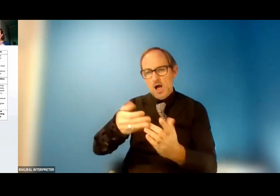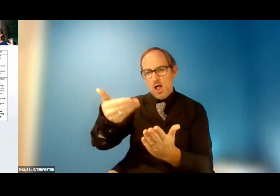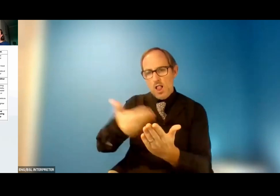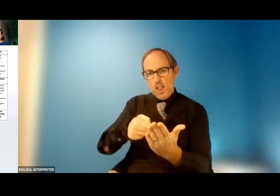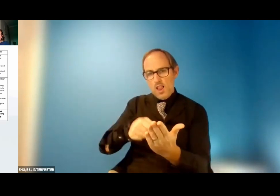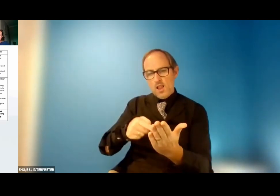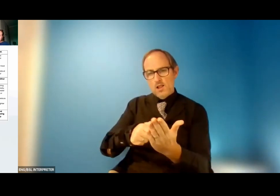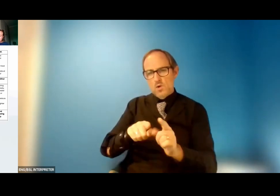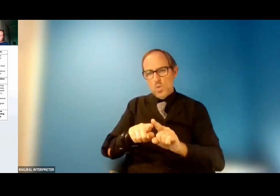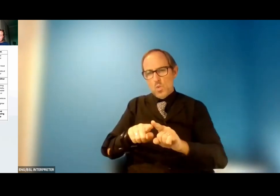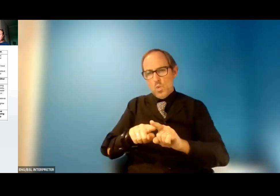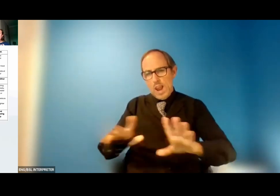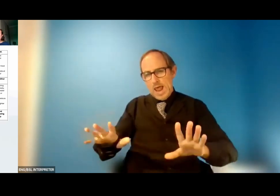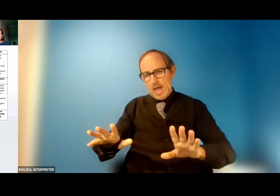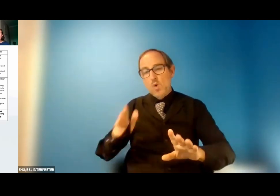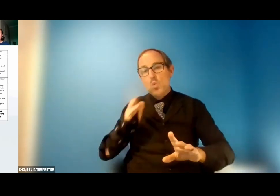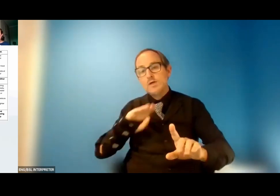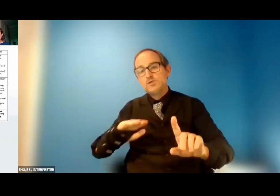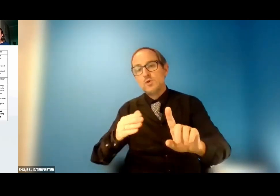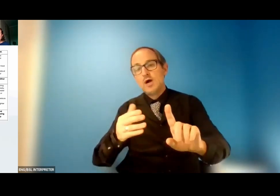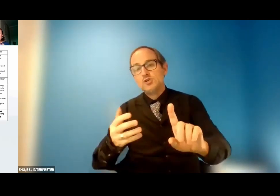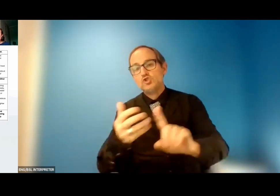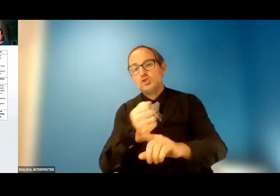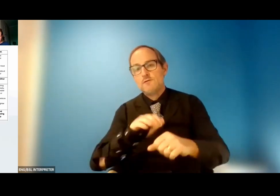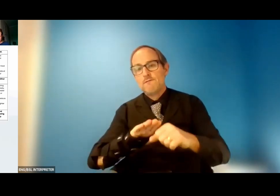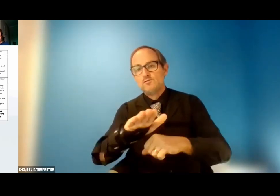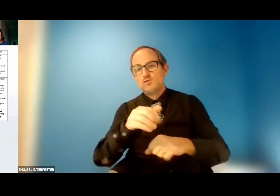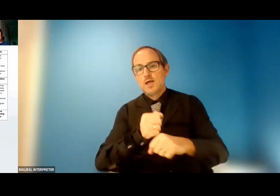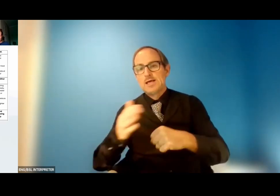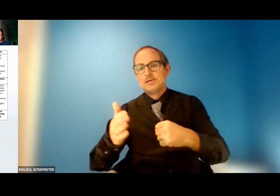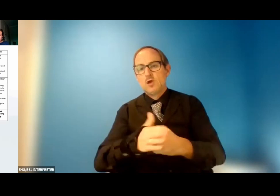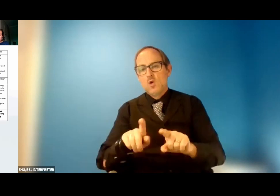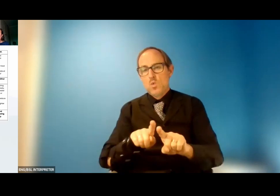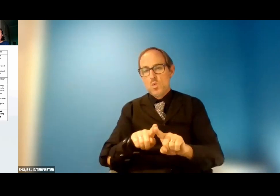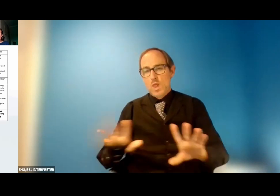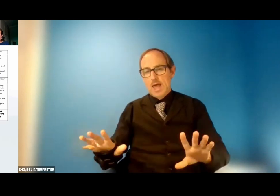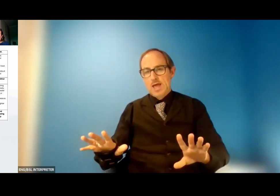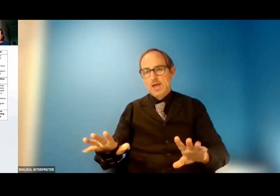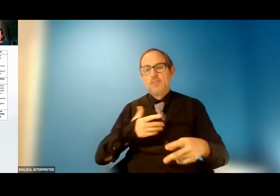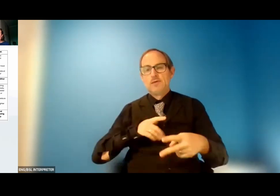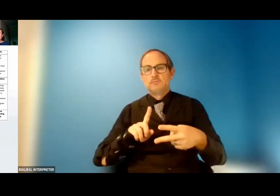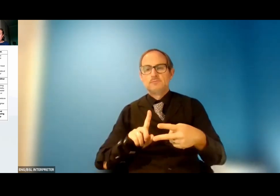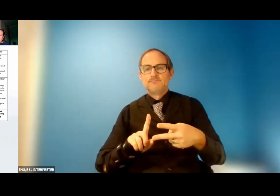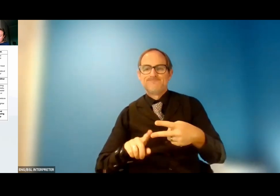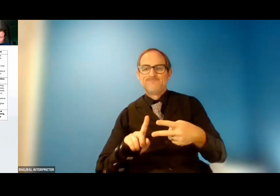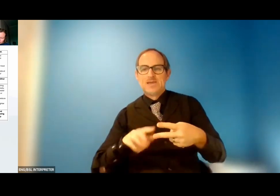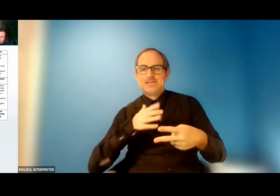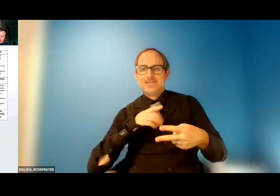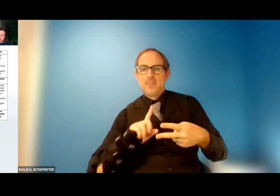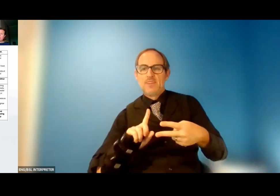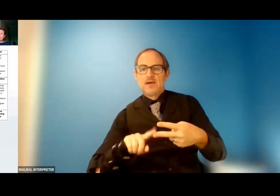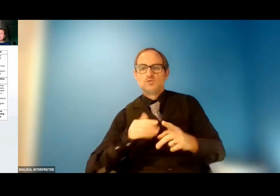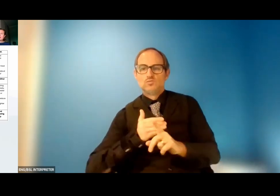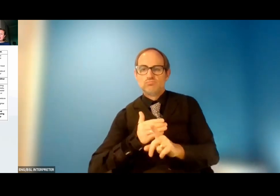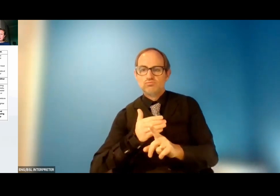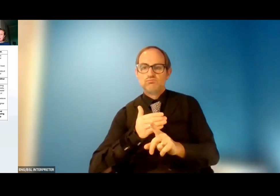like, which covers some of the contextual and enabling factors that will be really necessary to actually make